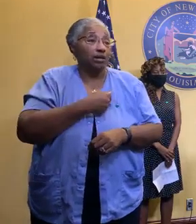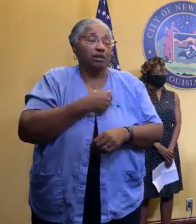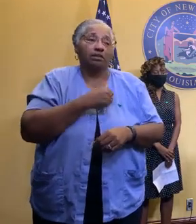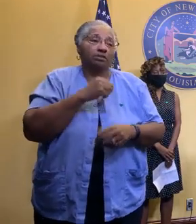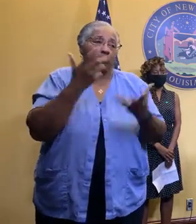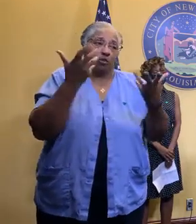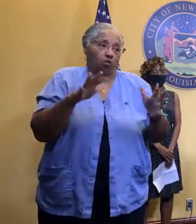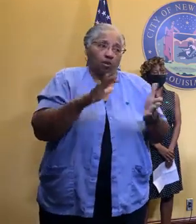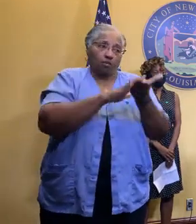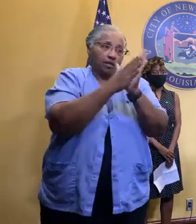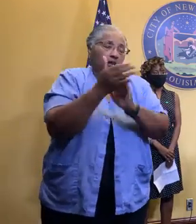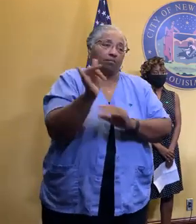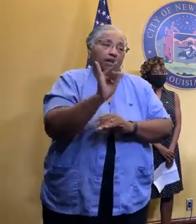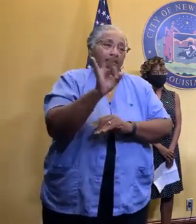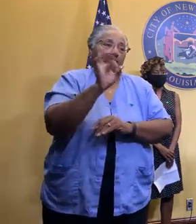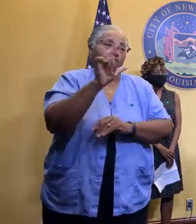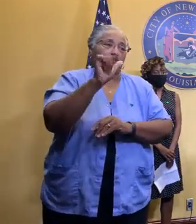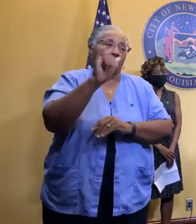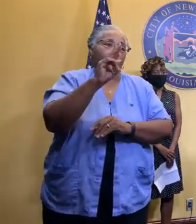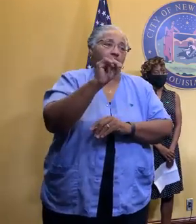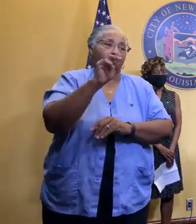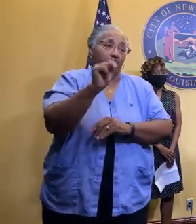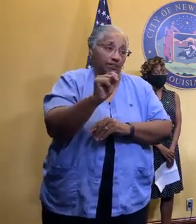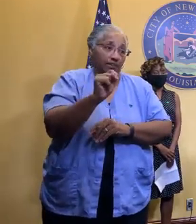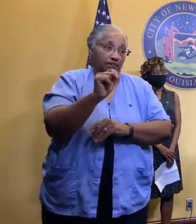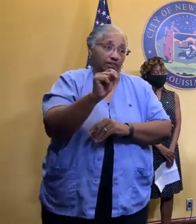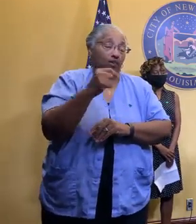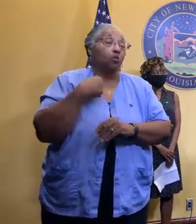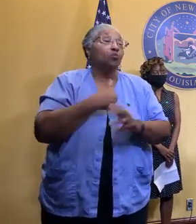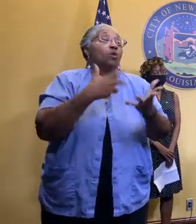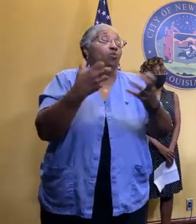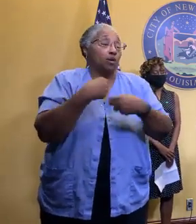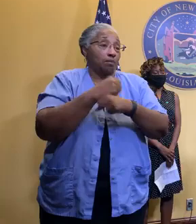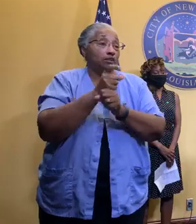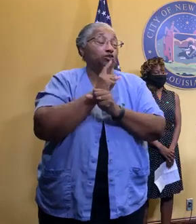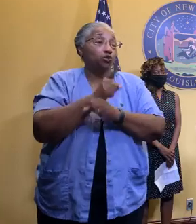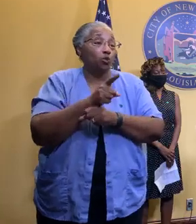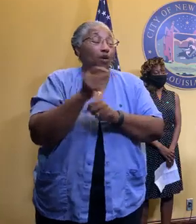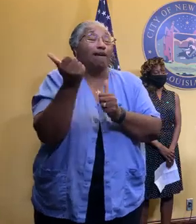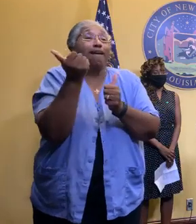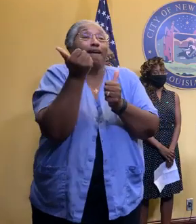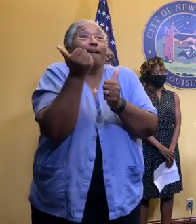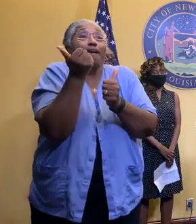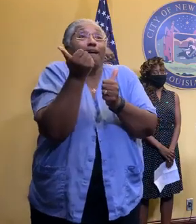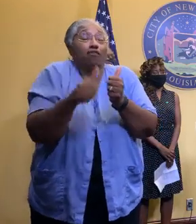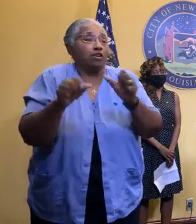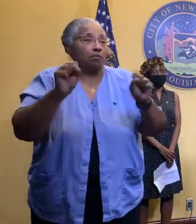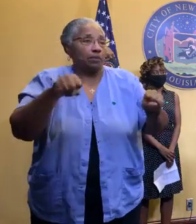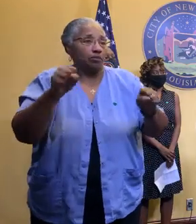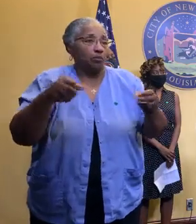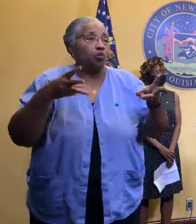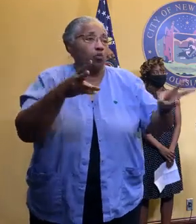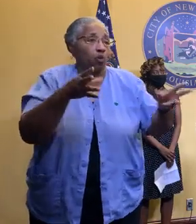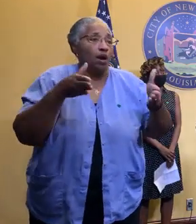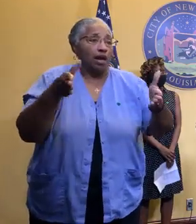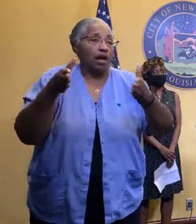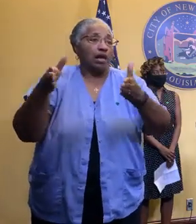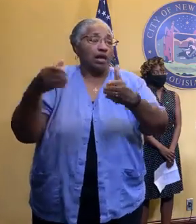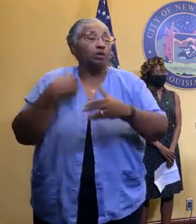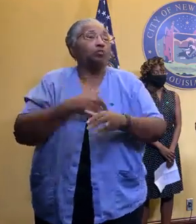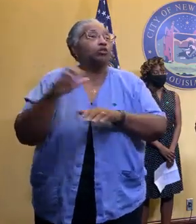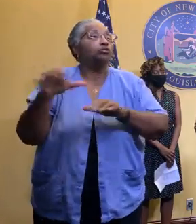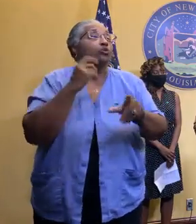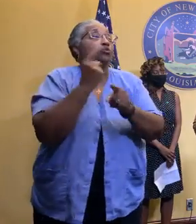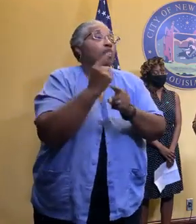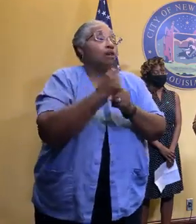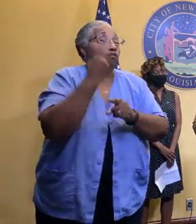to hit it head on and make sure that in every aspect that we're doing the right thing for our families